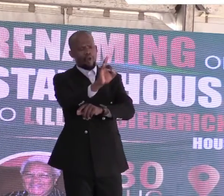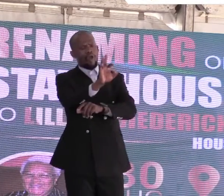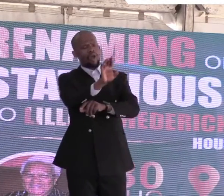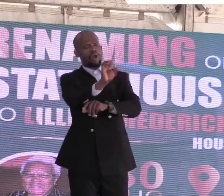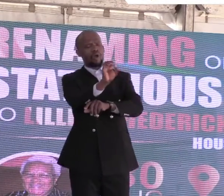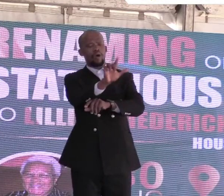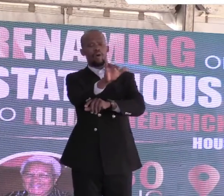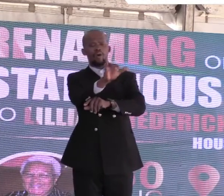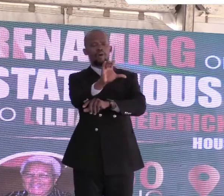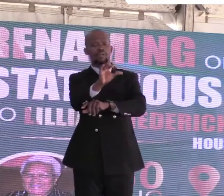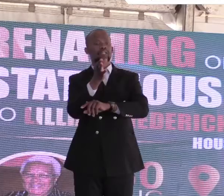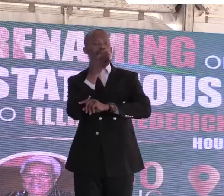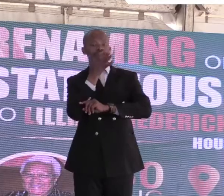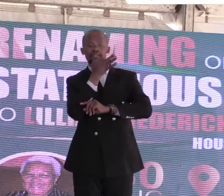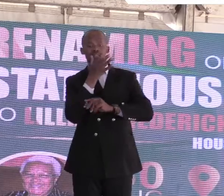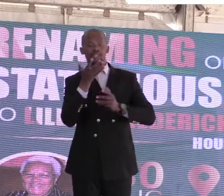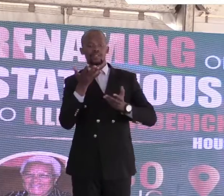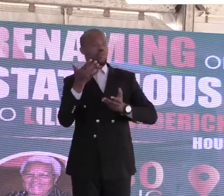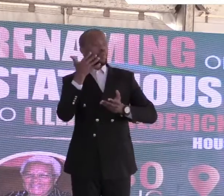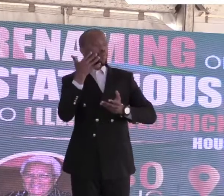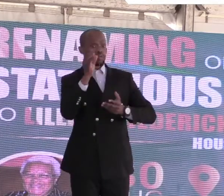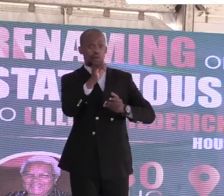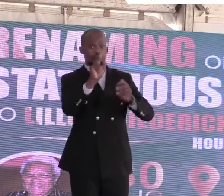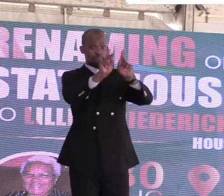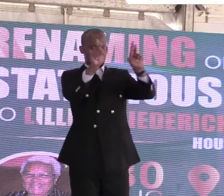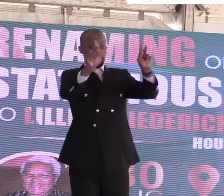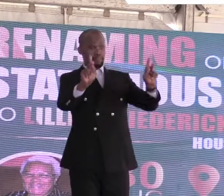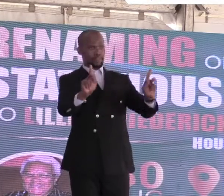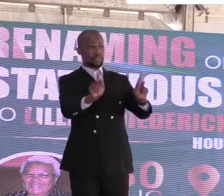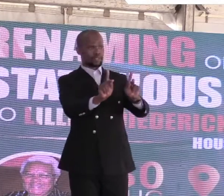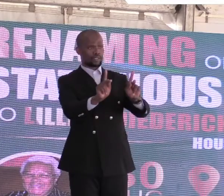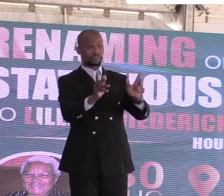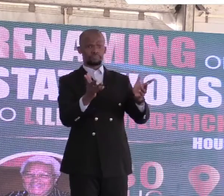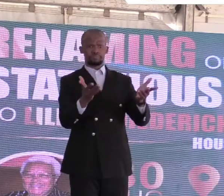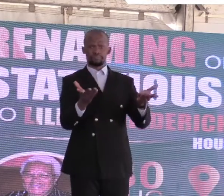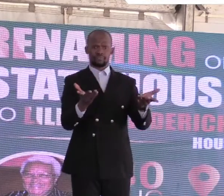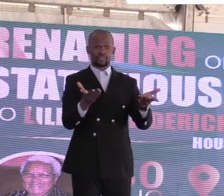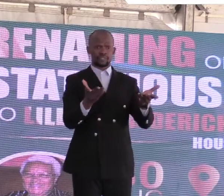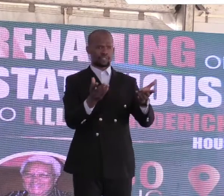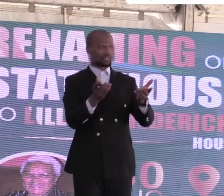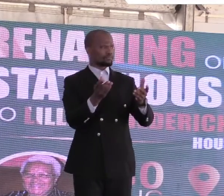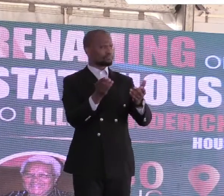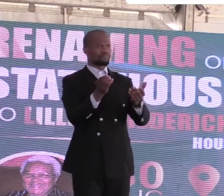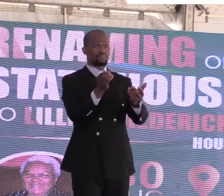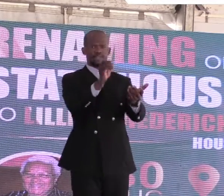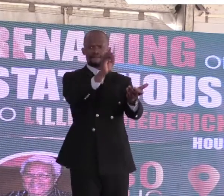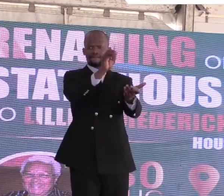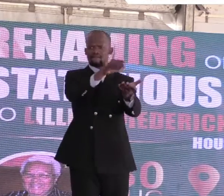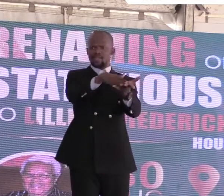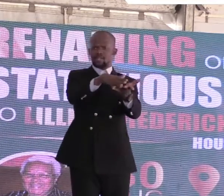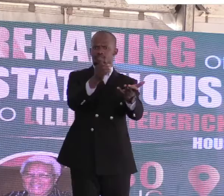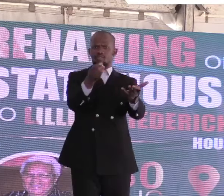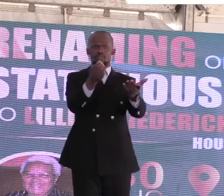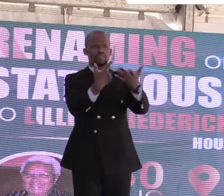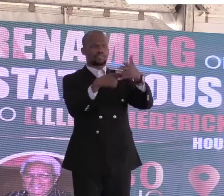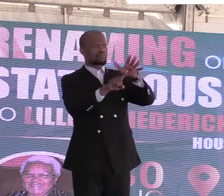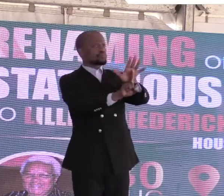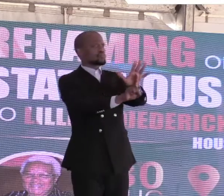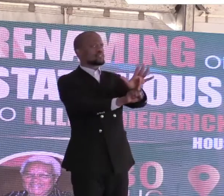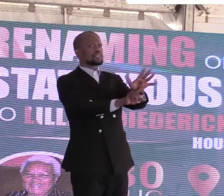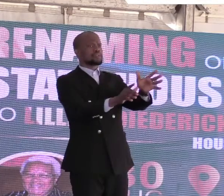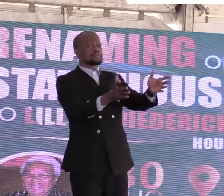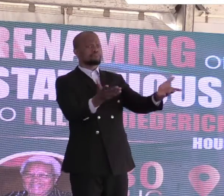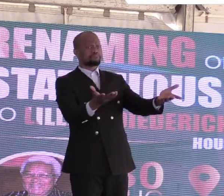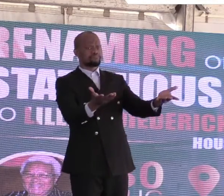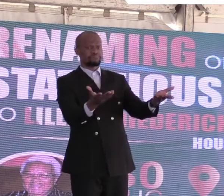said, when there were pictures that were posted or shown around at a